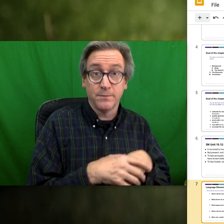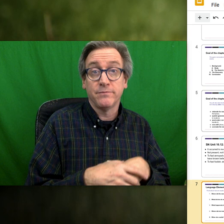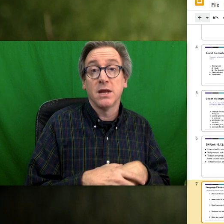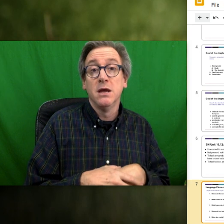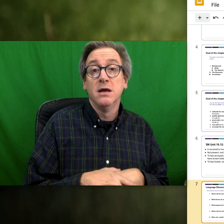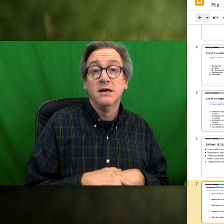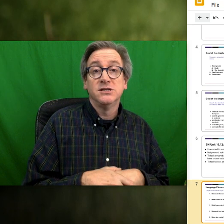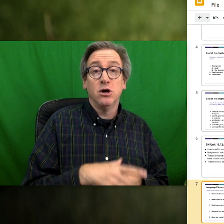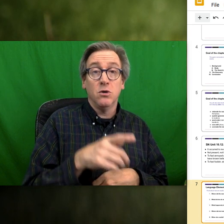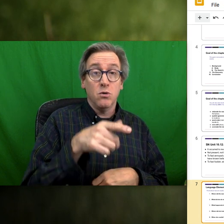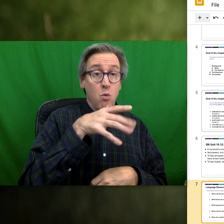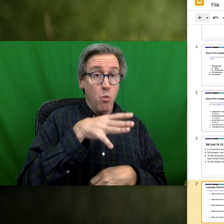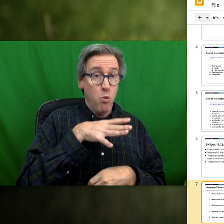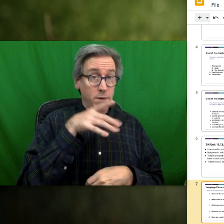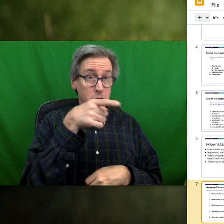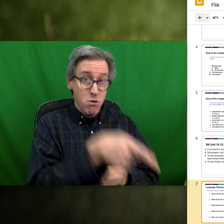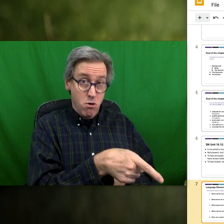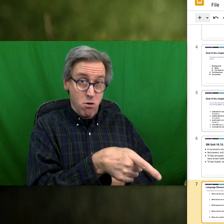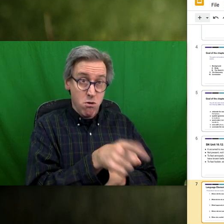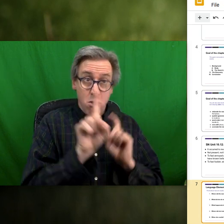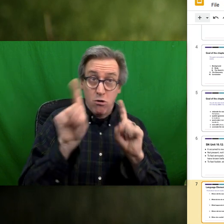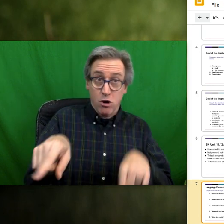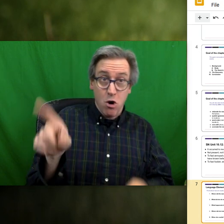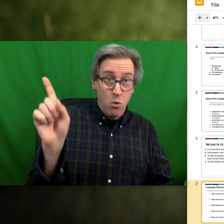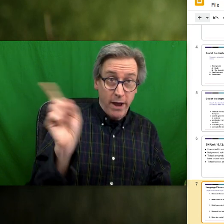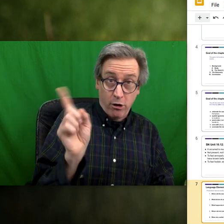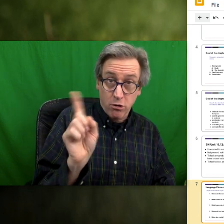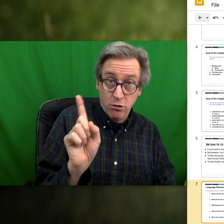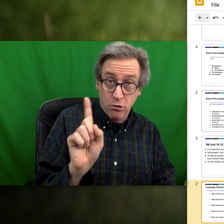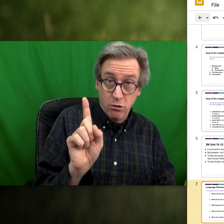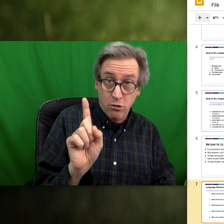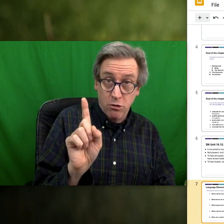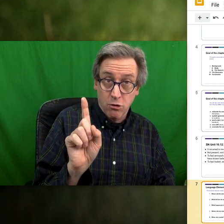comfortable. So woman, her, go where?